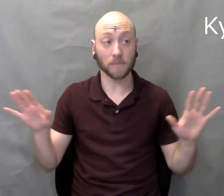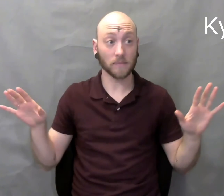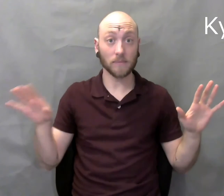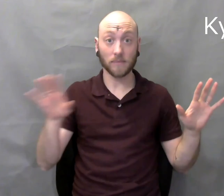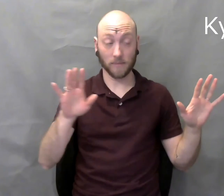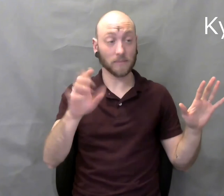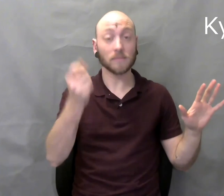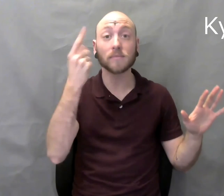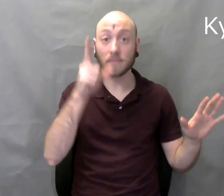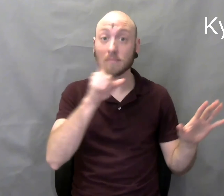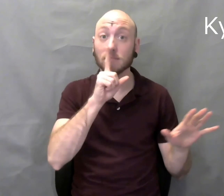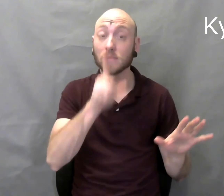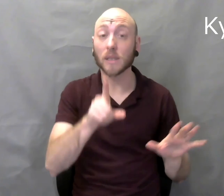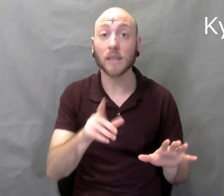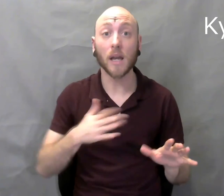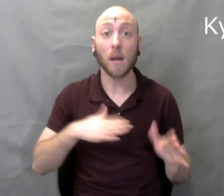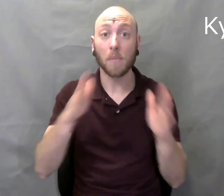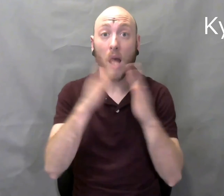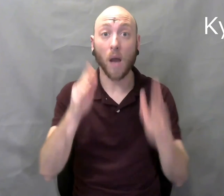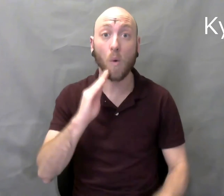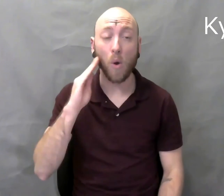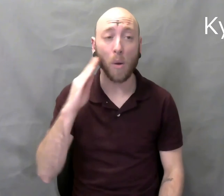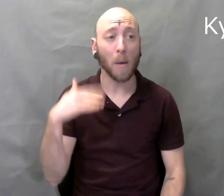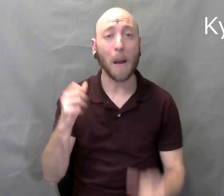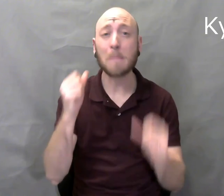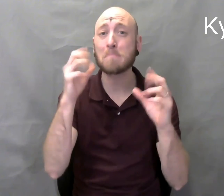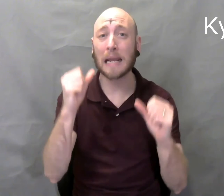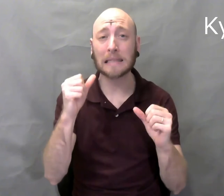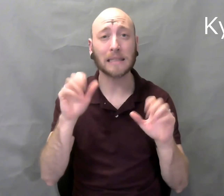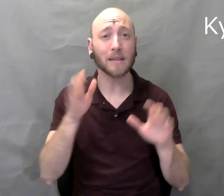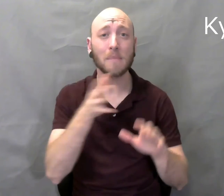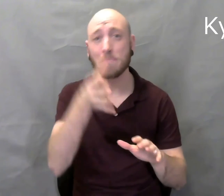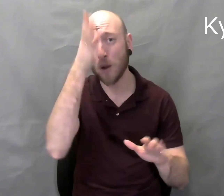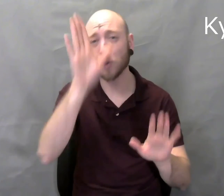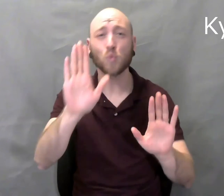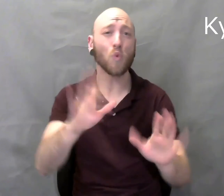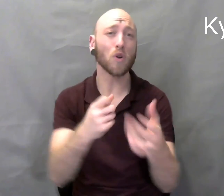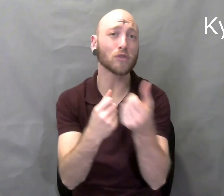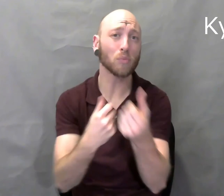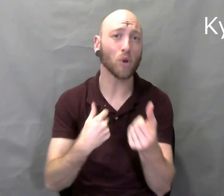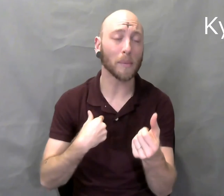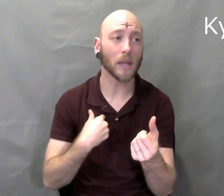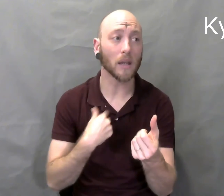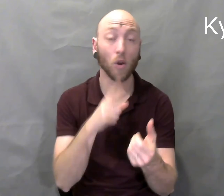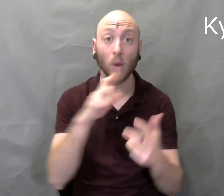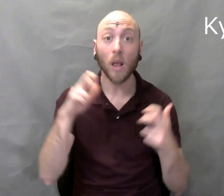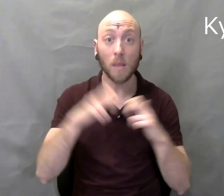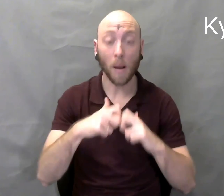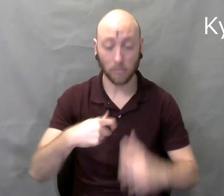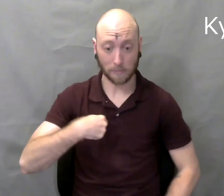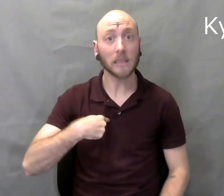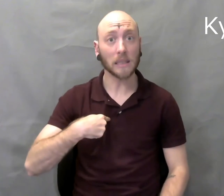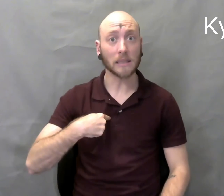home with very supportive parents, with a very supporting family. And it was literally all of the actions that I did that I have to